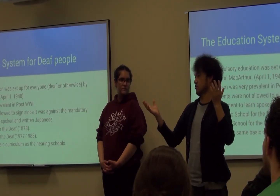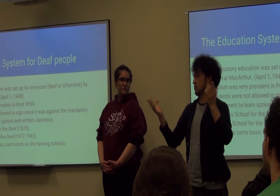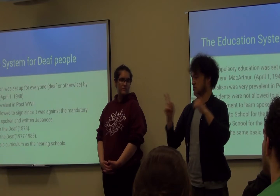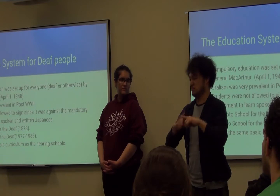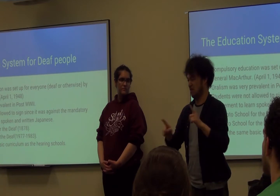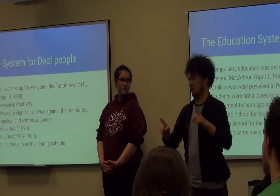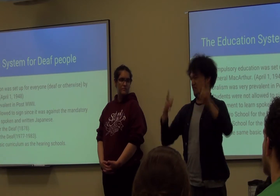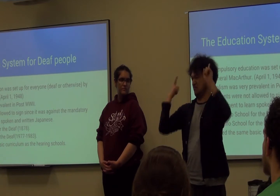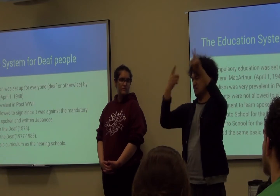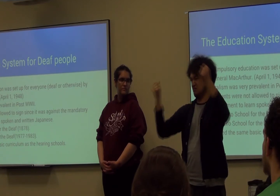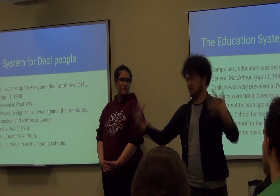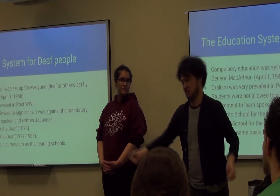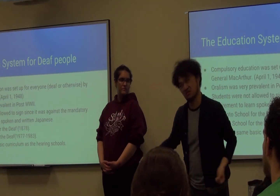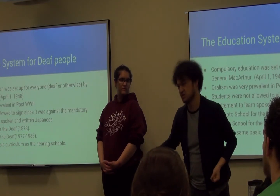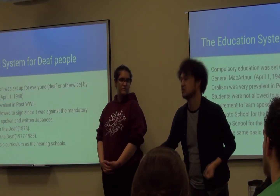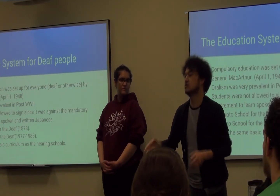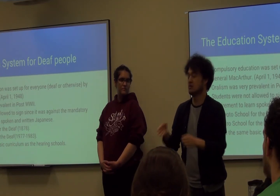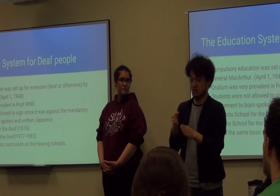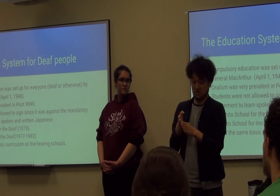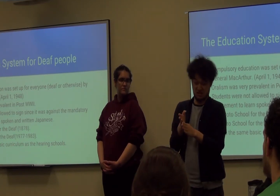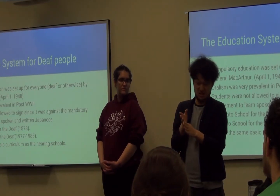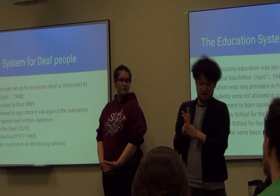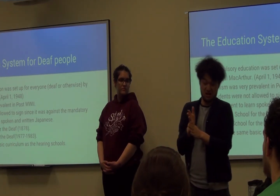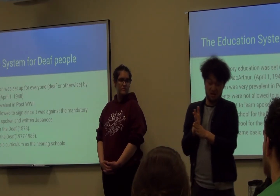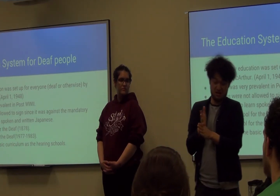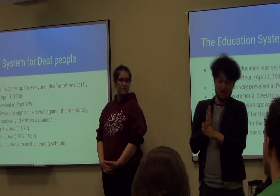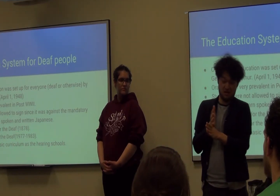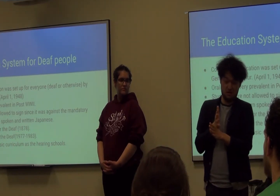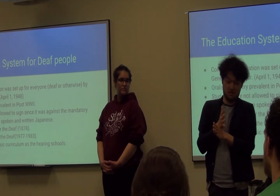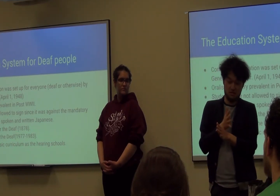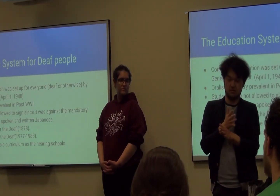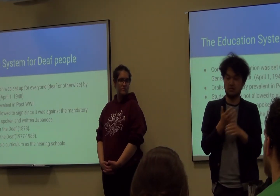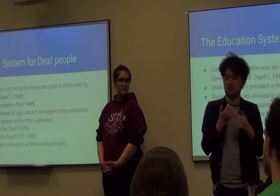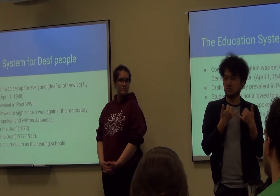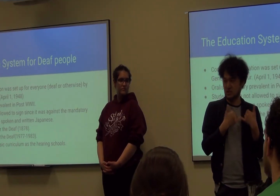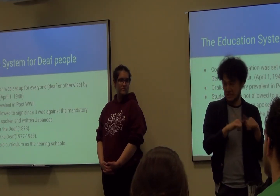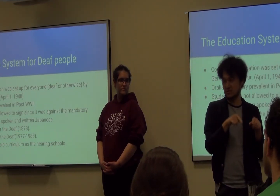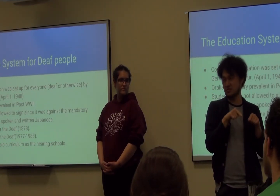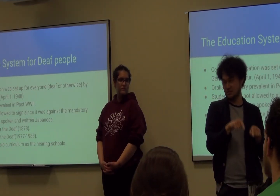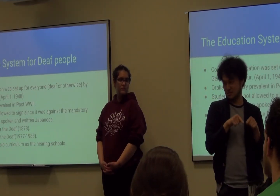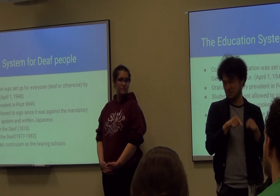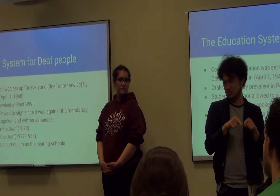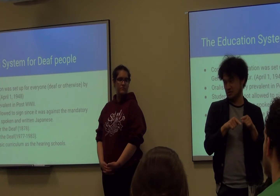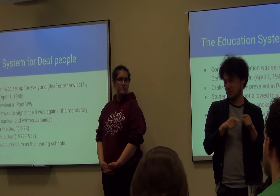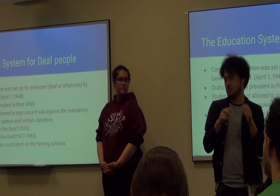America. So kind of very basic signing was permitted, but really,